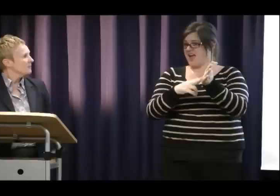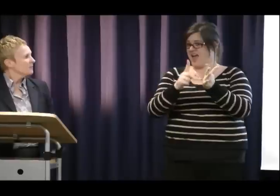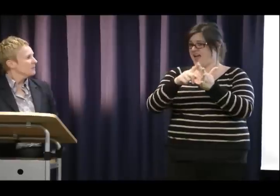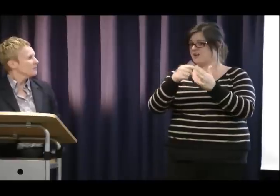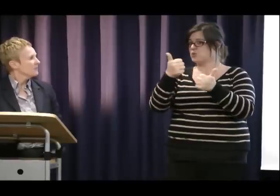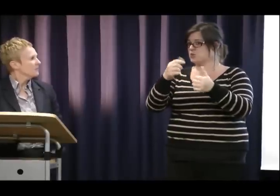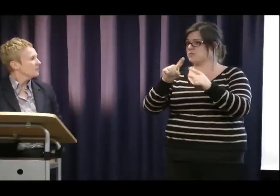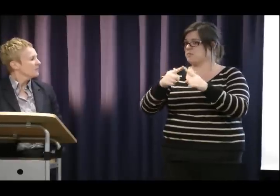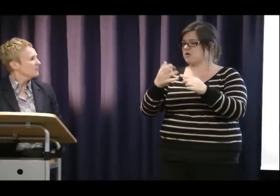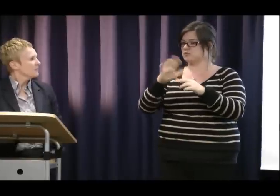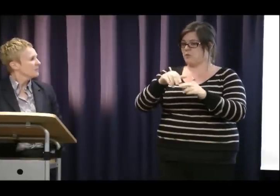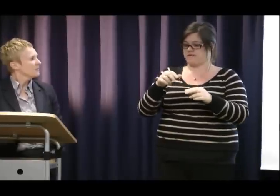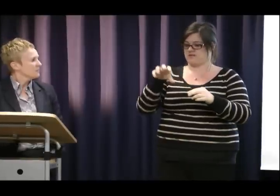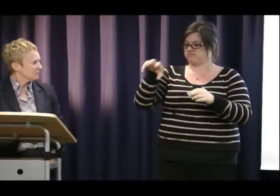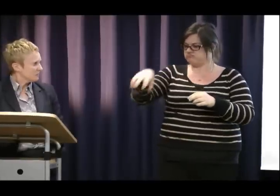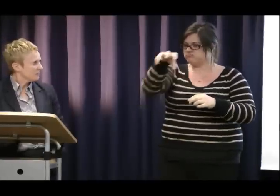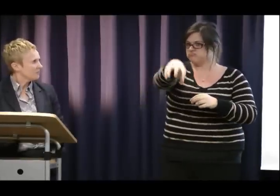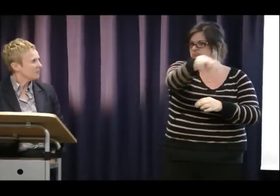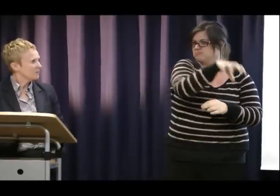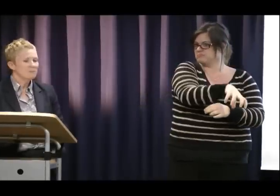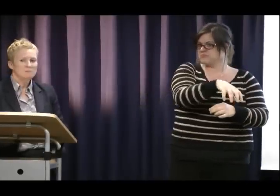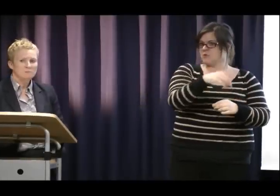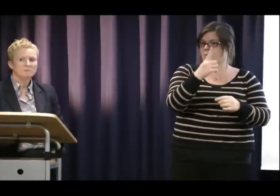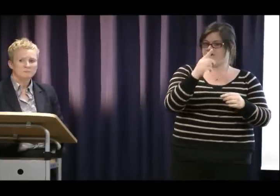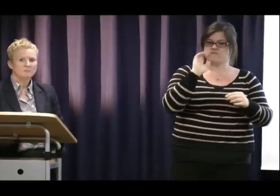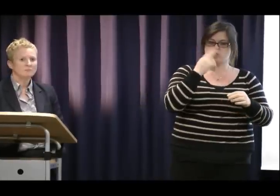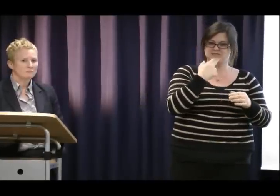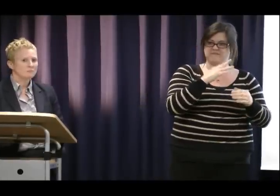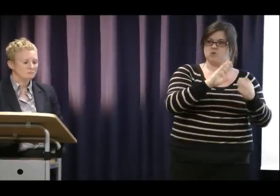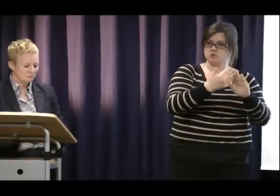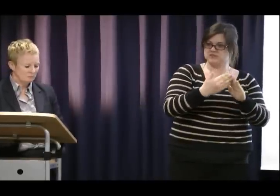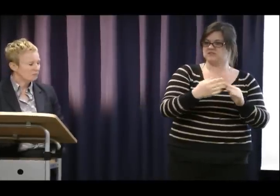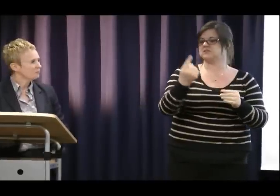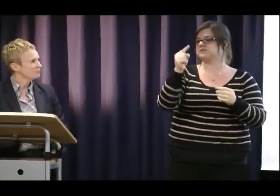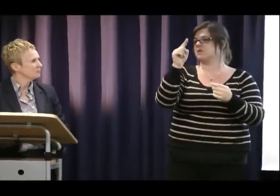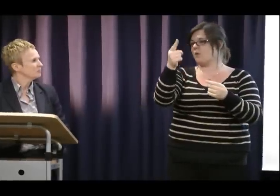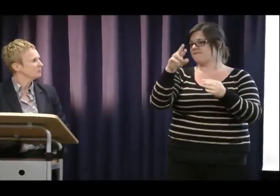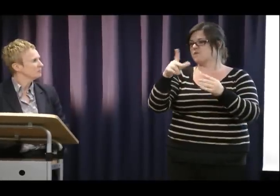established places before we move. And Anne made a really good point